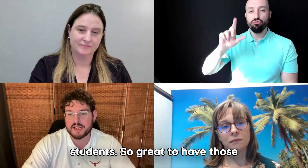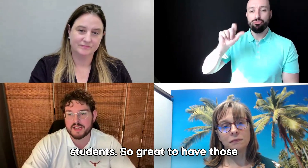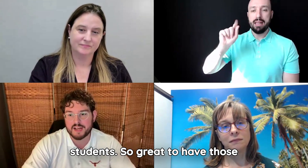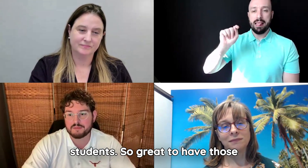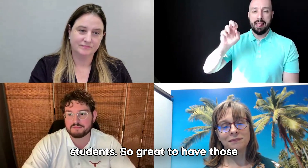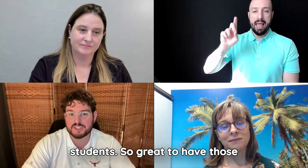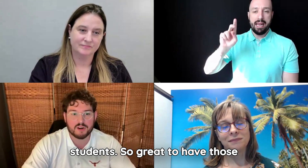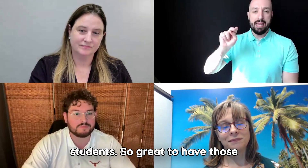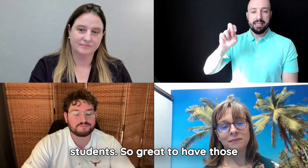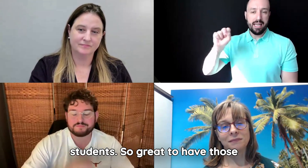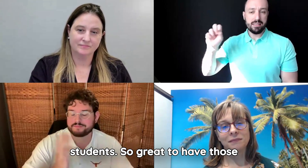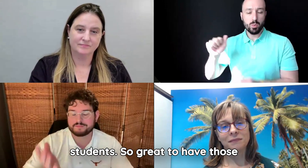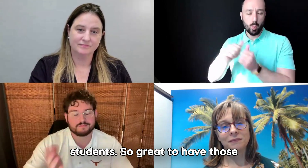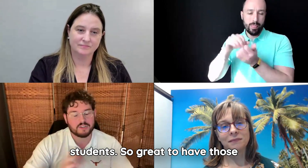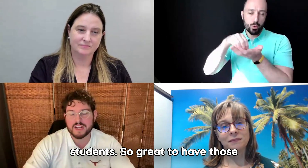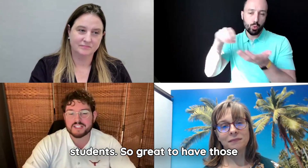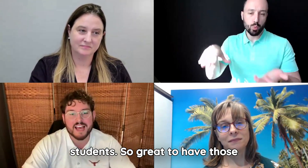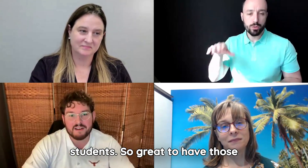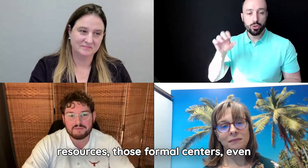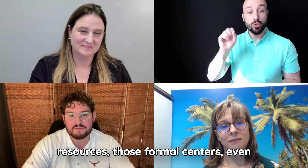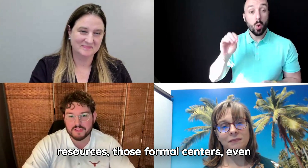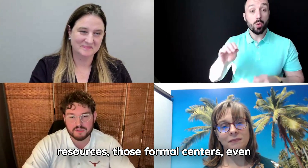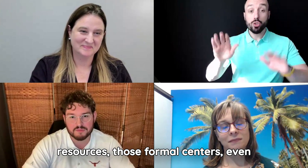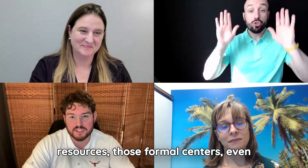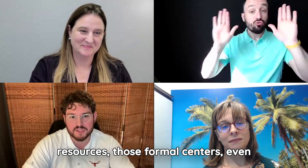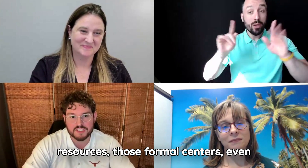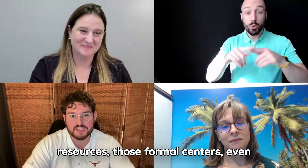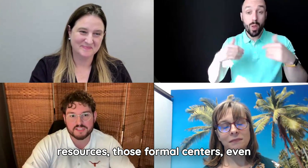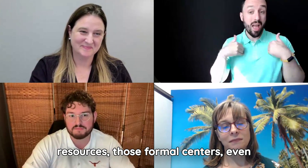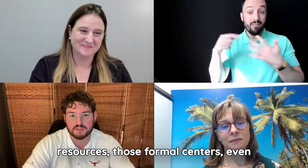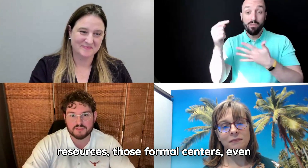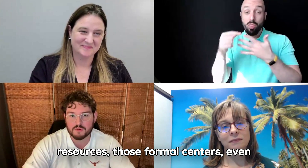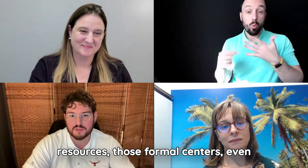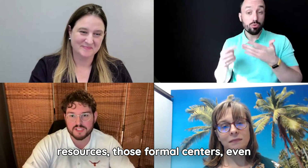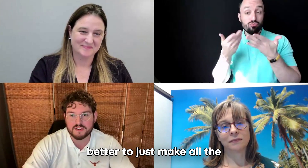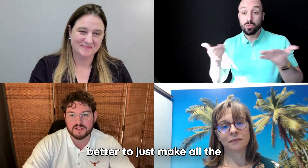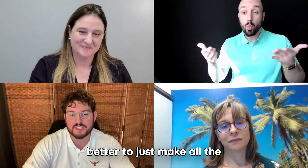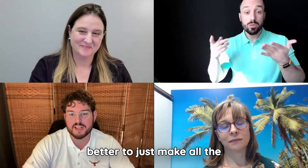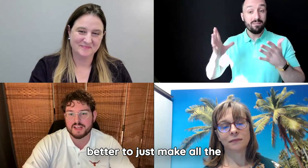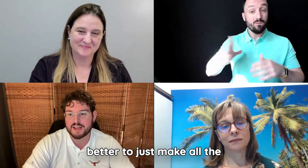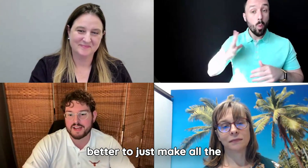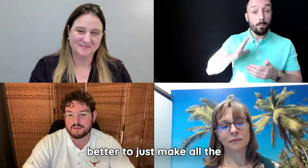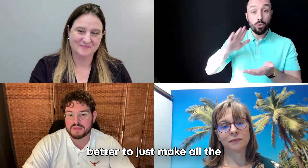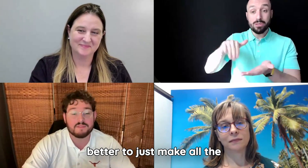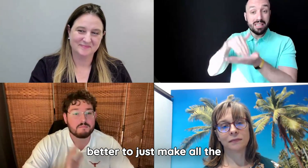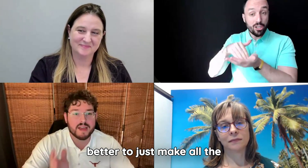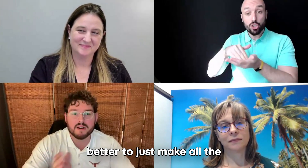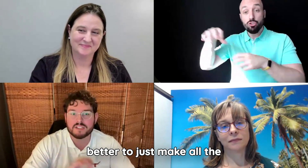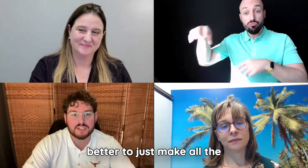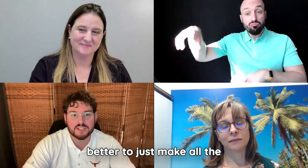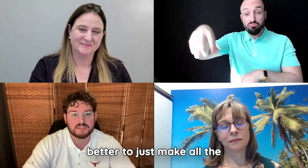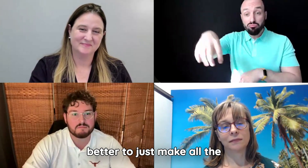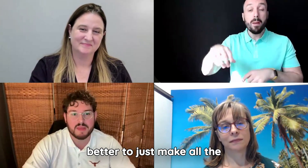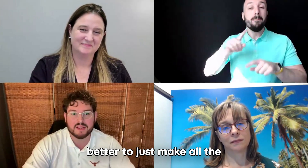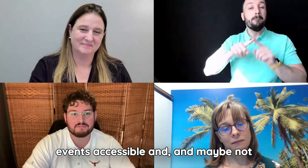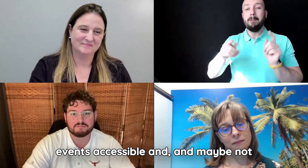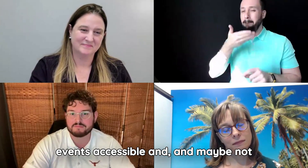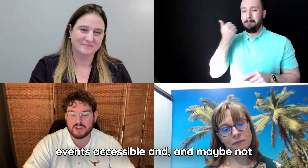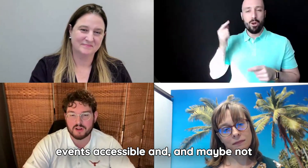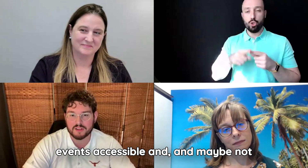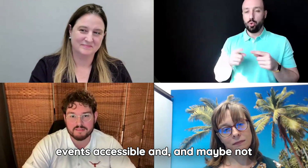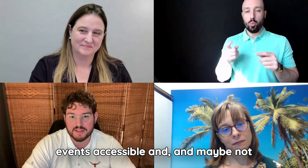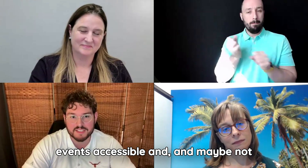students. So great to have those resources, those formal centers. Even better to just